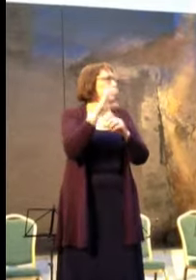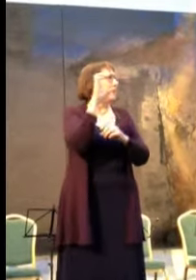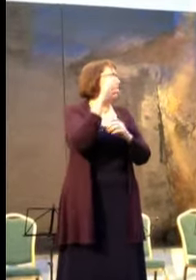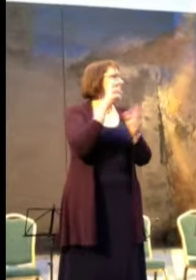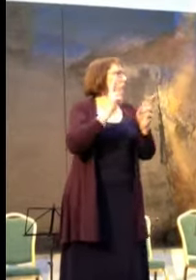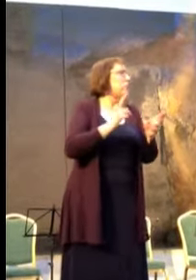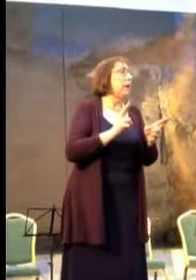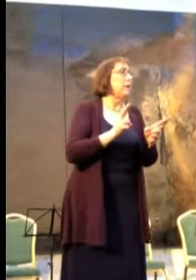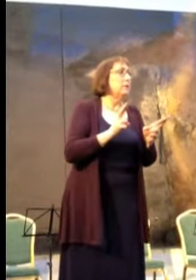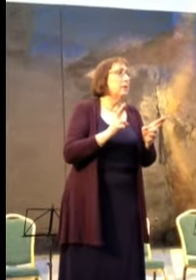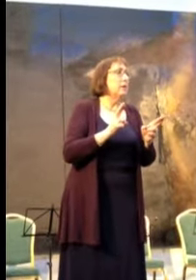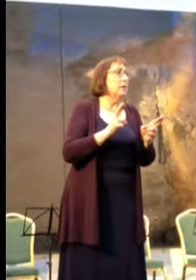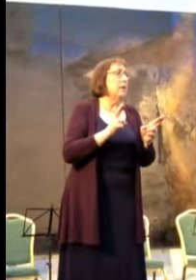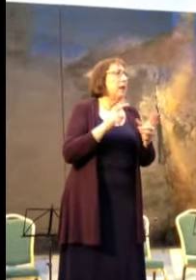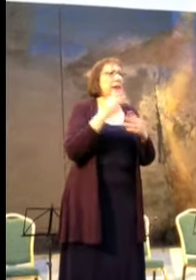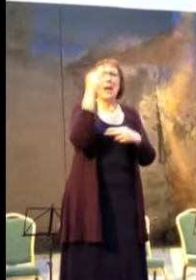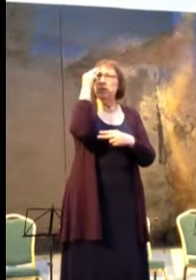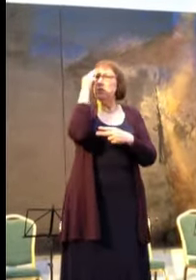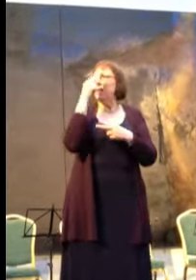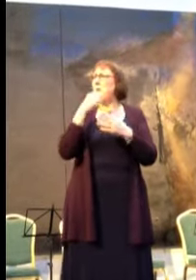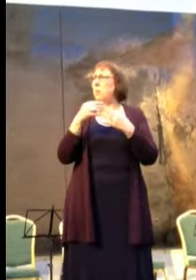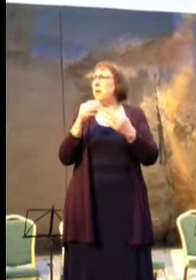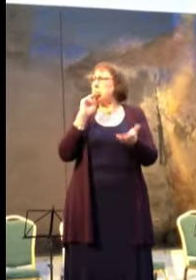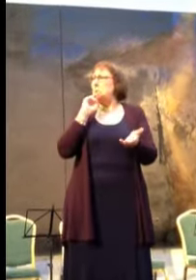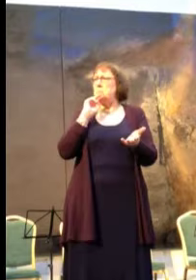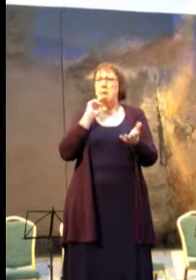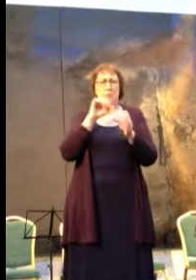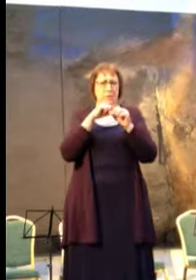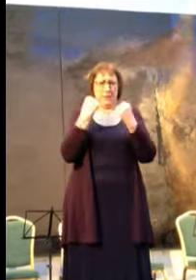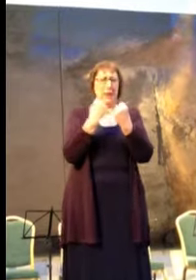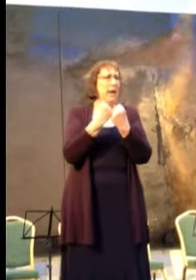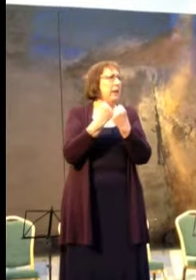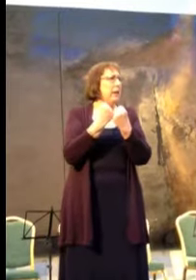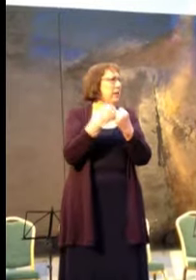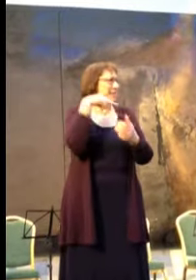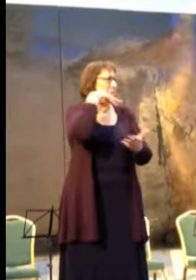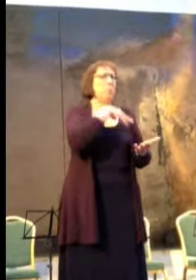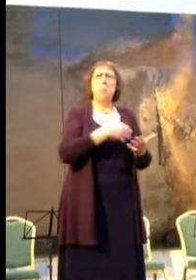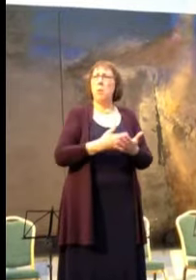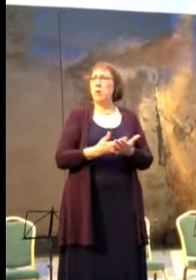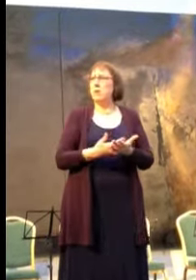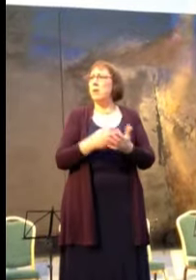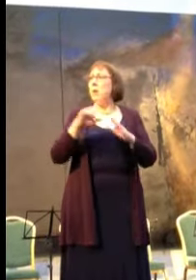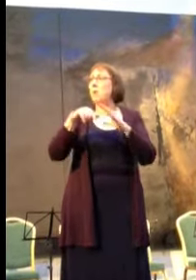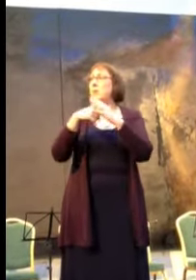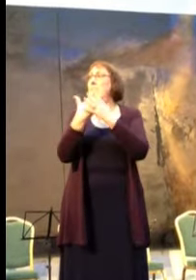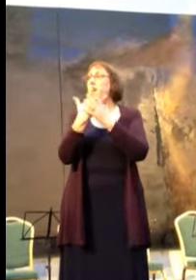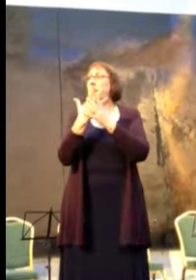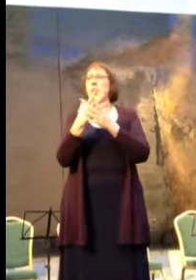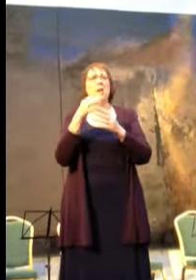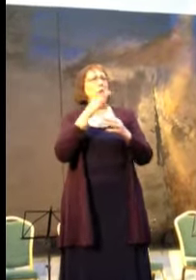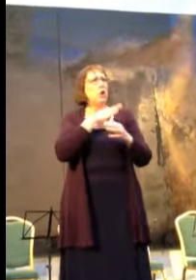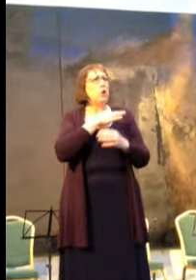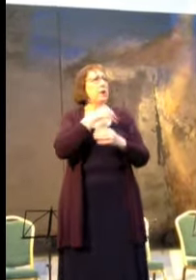in expanding the understanding of what that entails as our society evolves, is very important in the development of critical